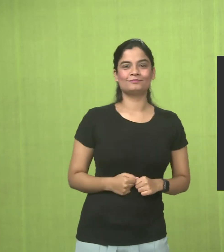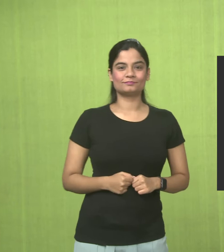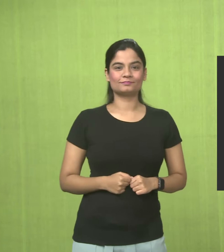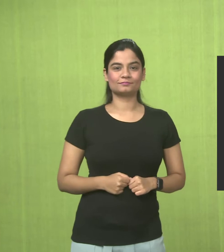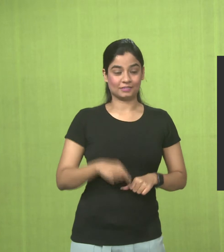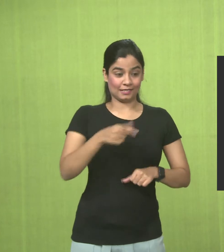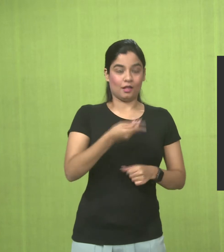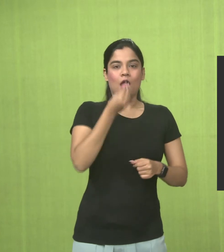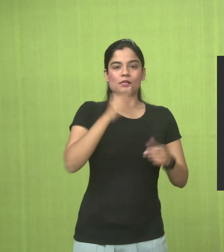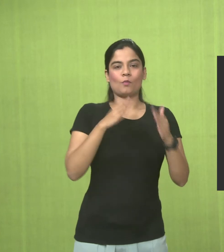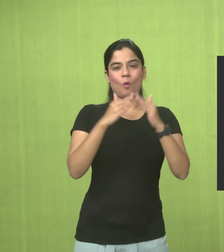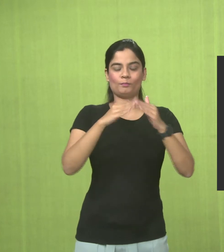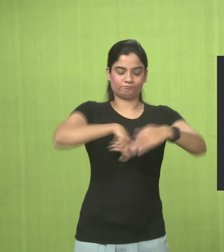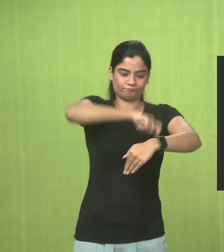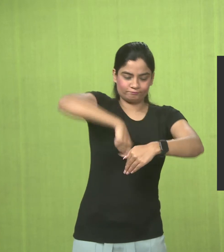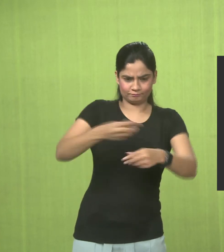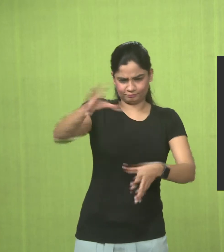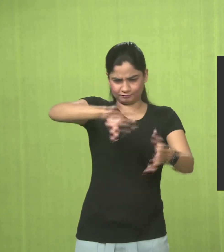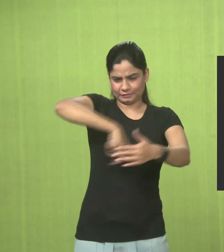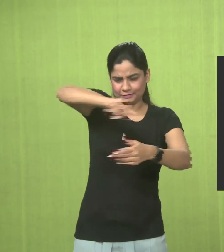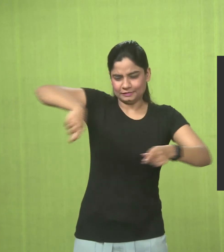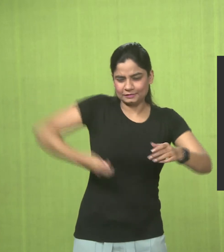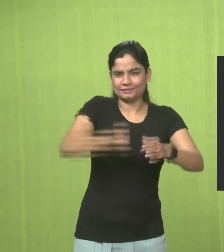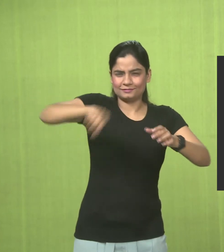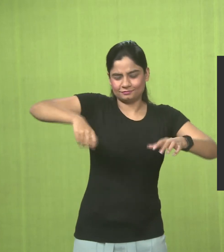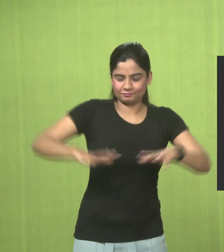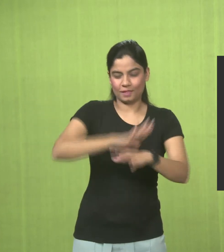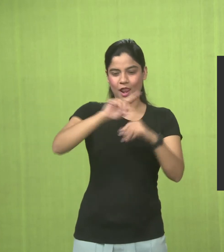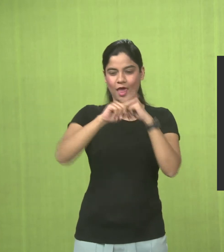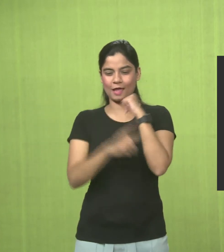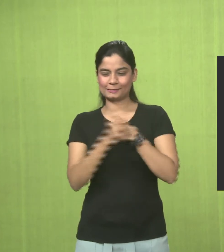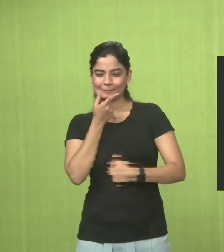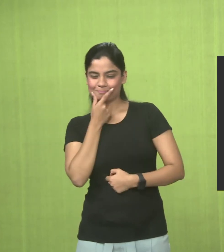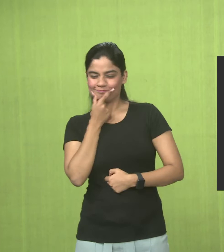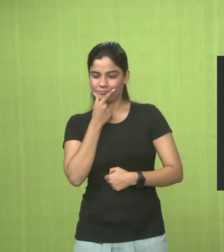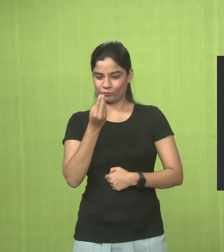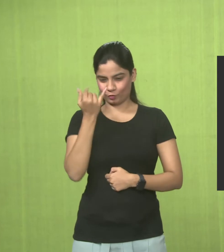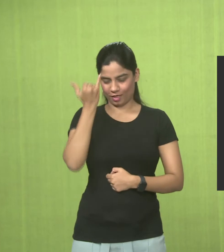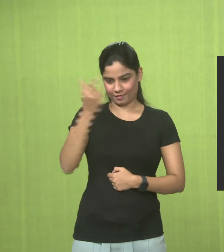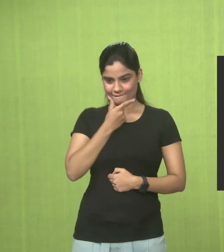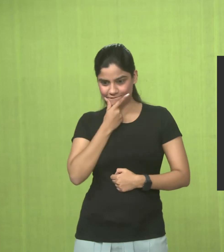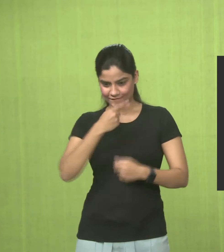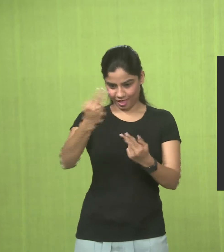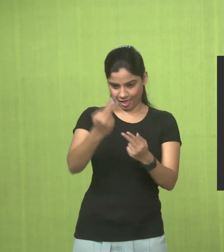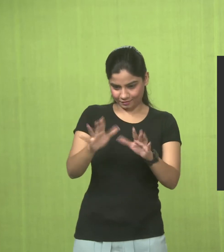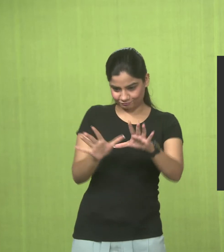make the food crops, etc. And the cooking process, the whole system is called